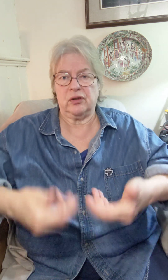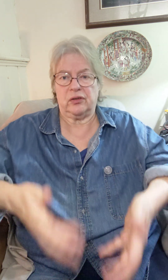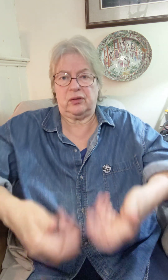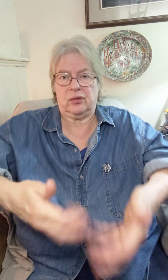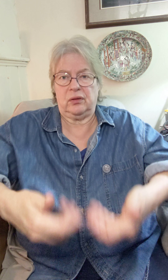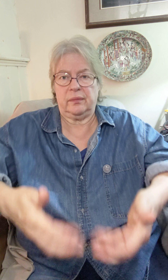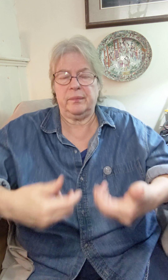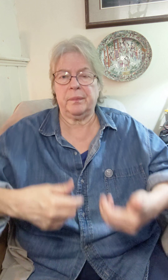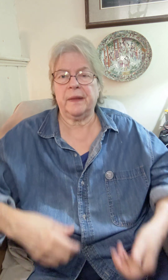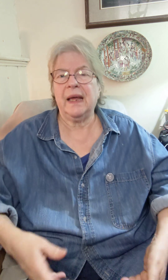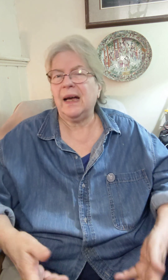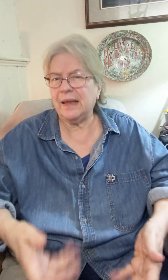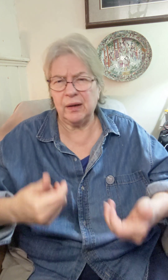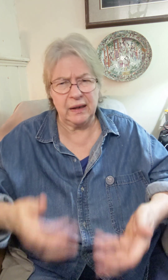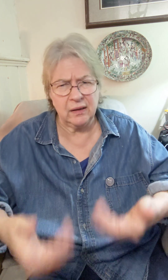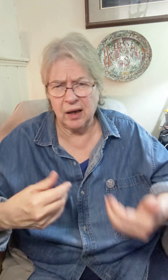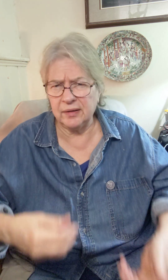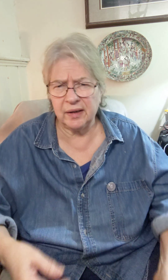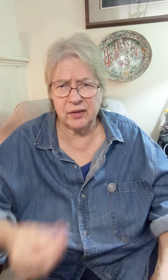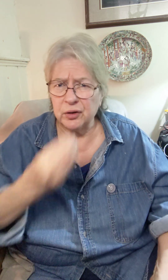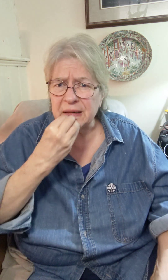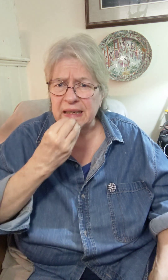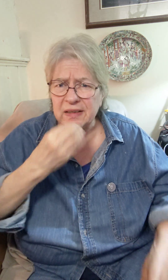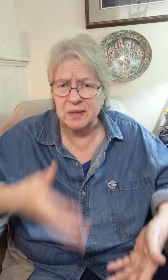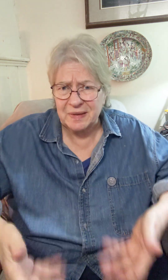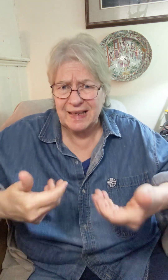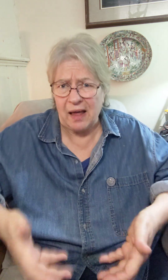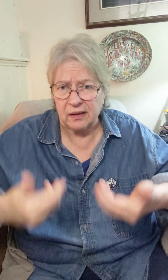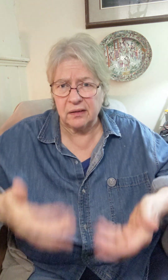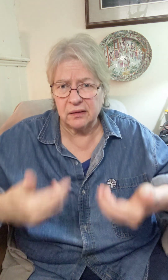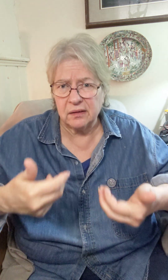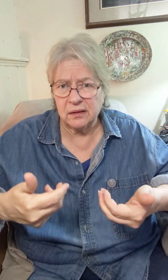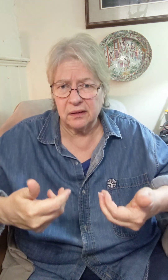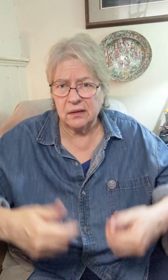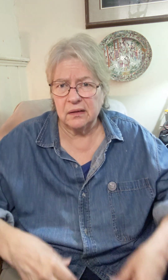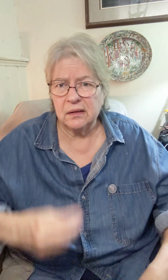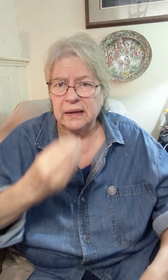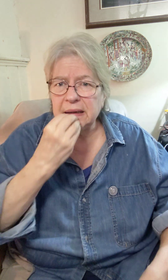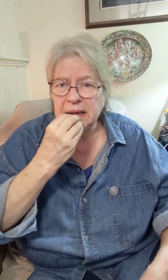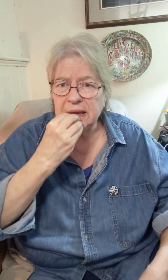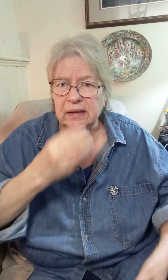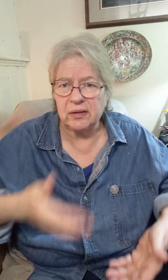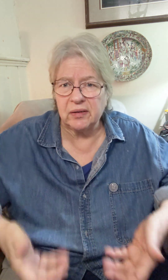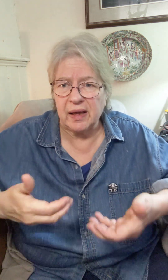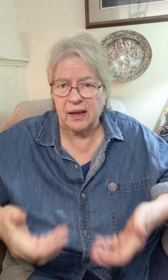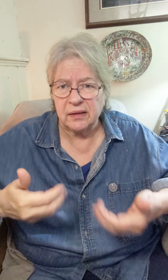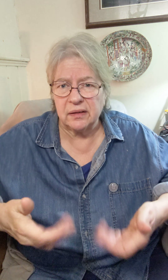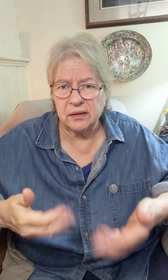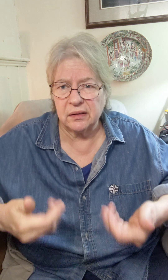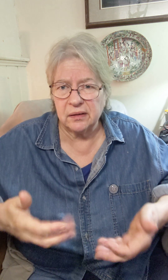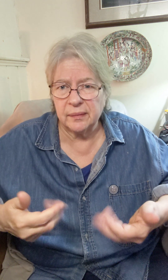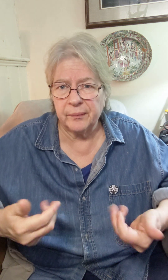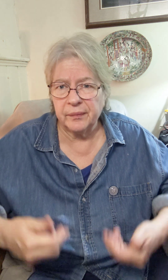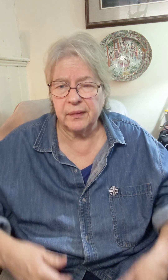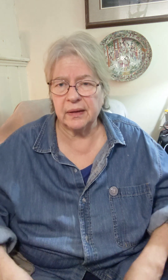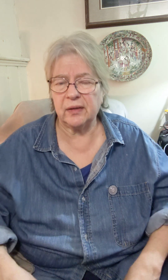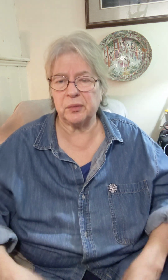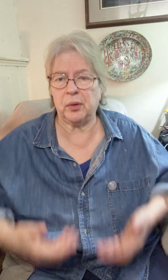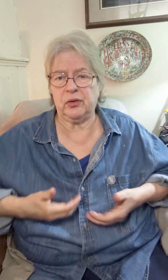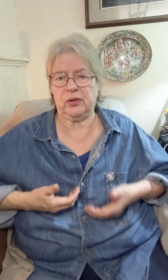just, again, in context, you're going to eat some salad. Eat salad, as opposed to